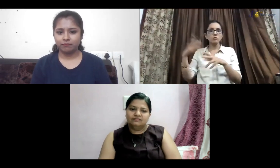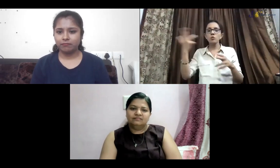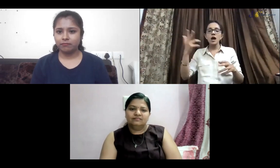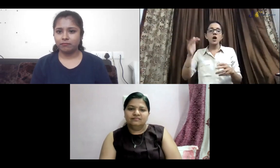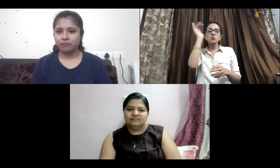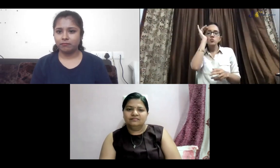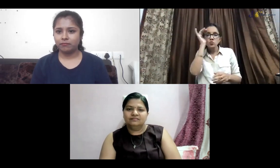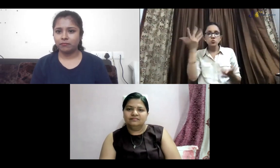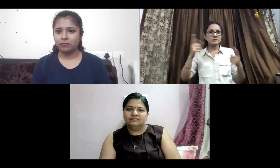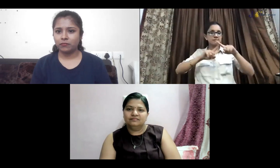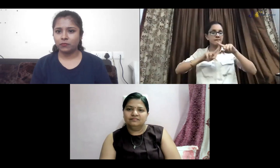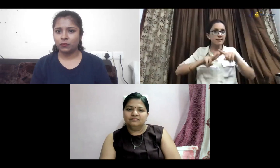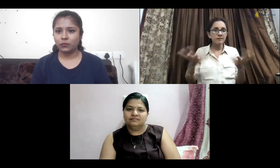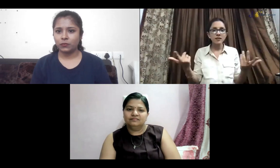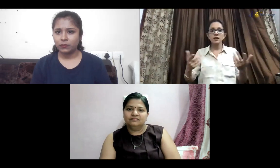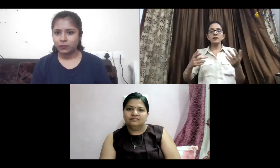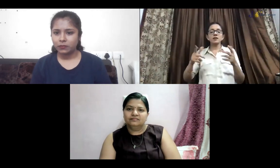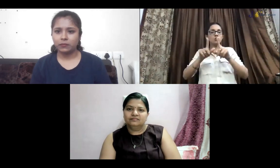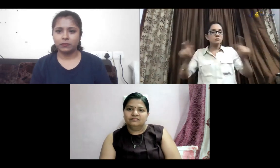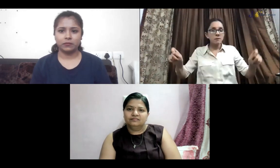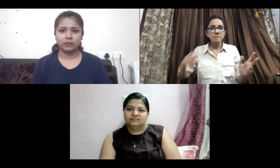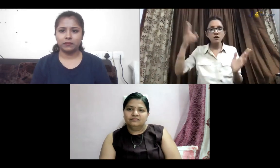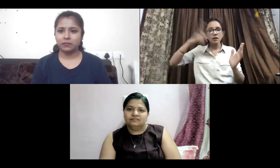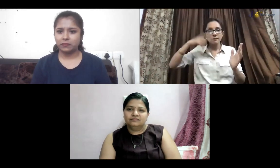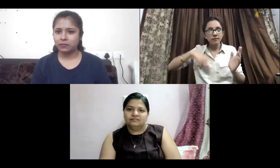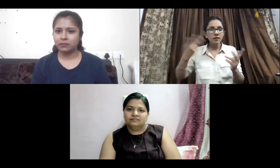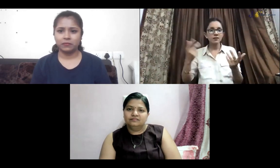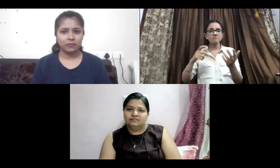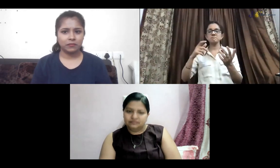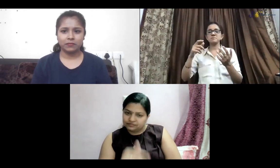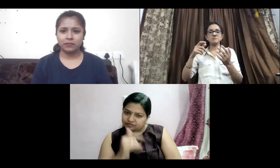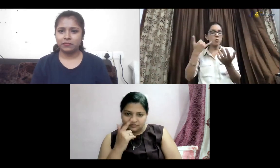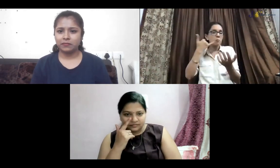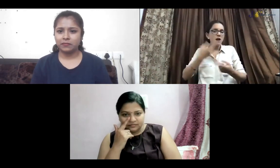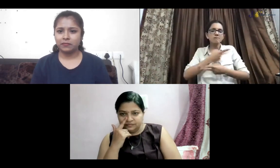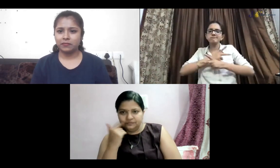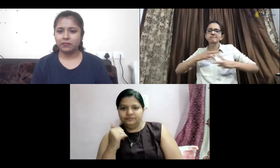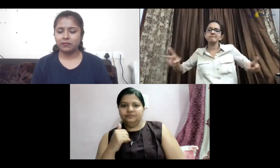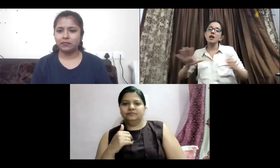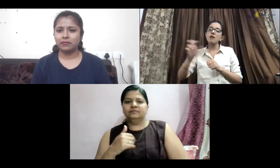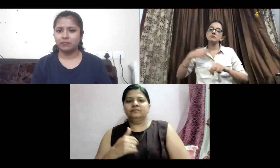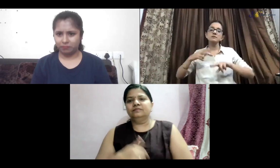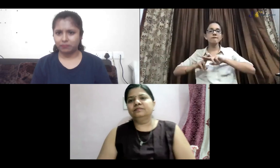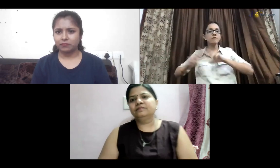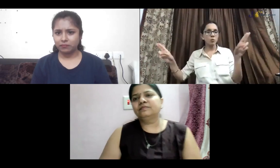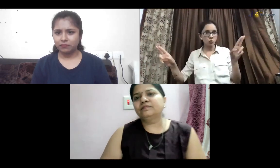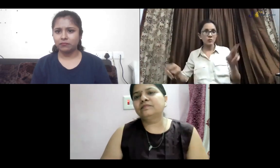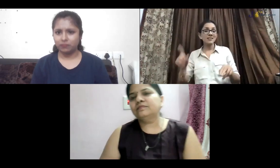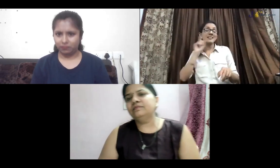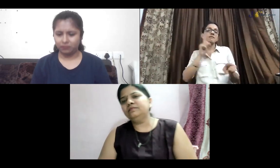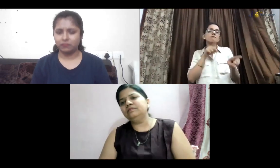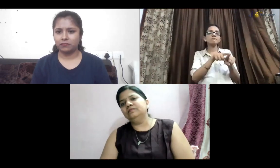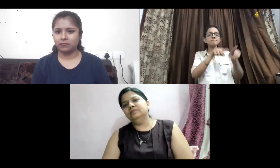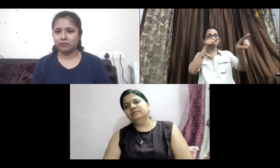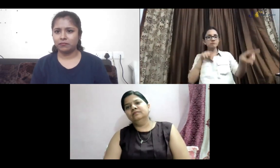so quickly. They know all of the things because they can have the accessible news. They can see from newspaper,